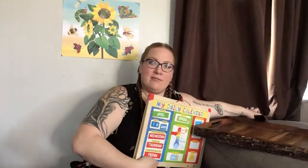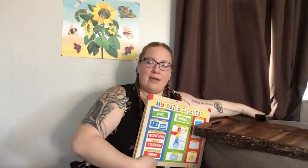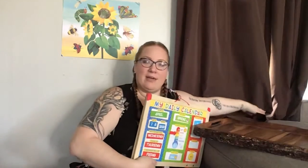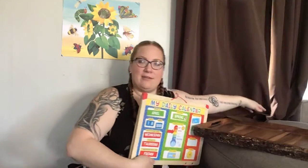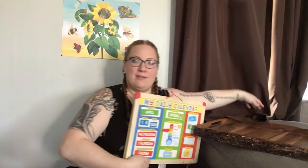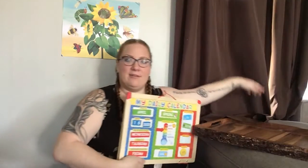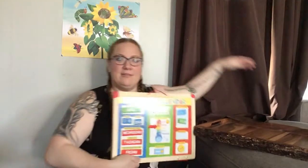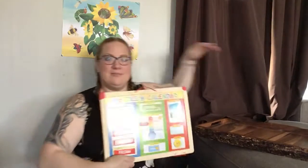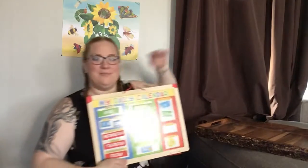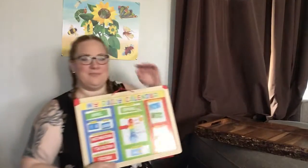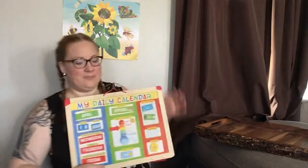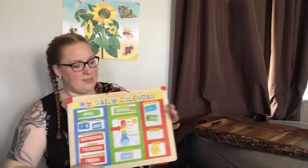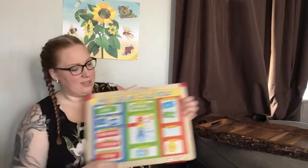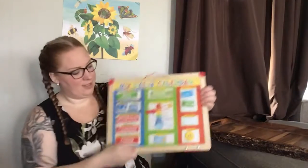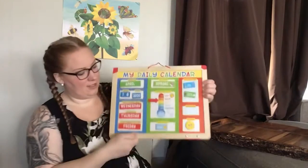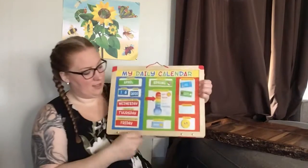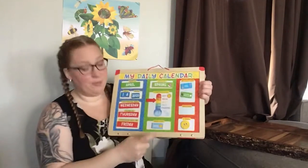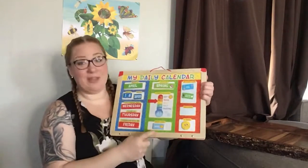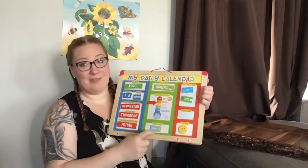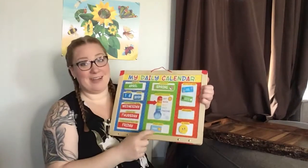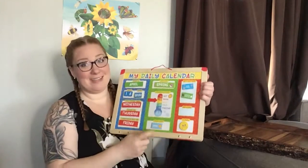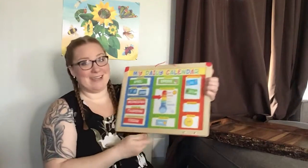right. So we'll leave it at sunny.